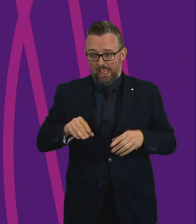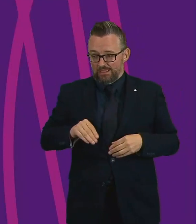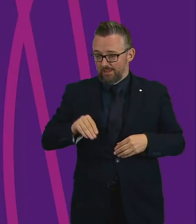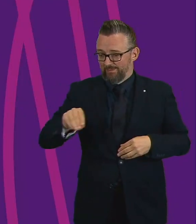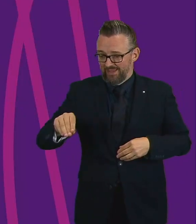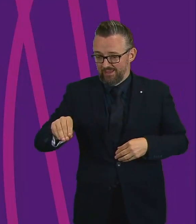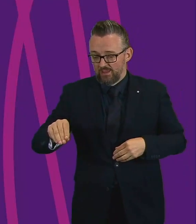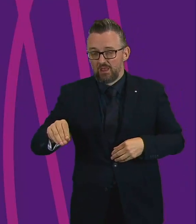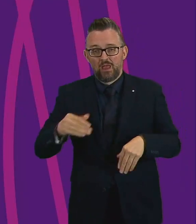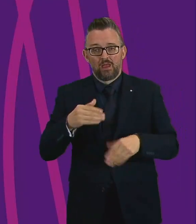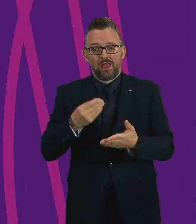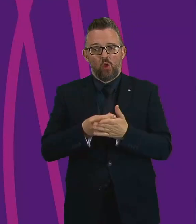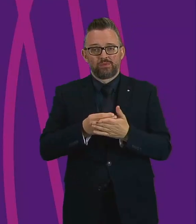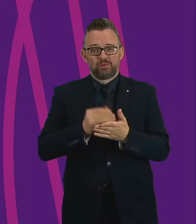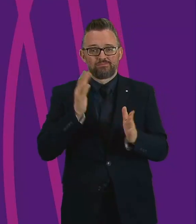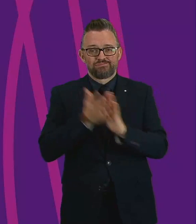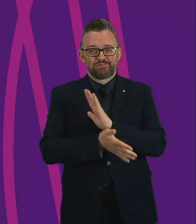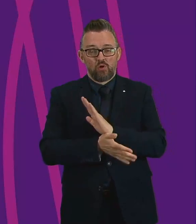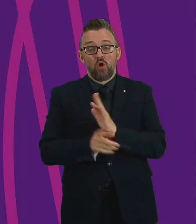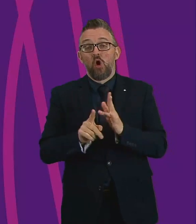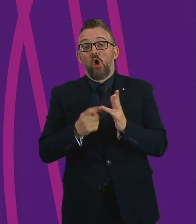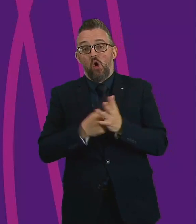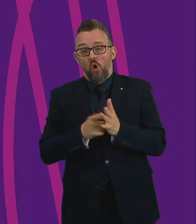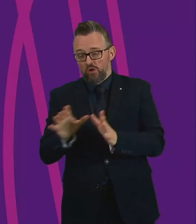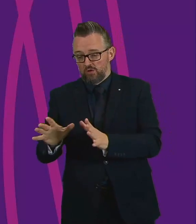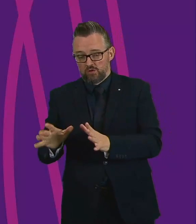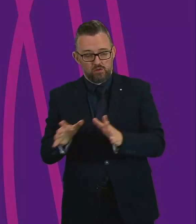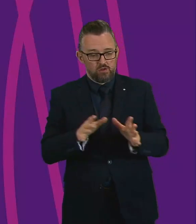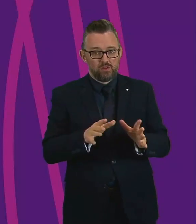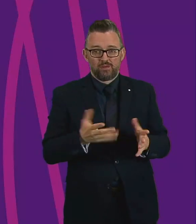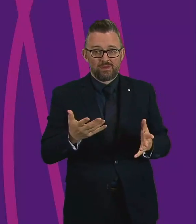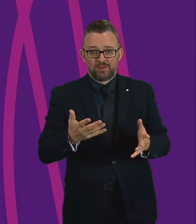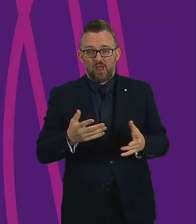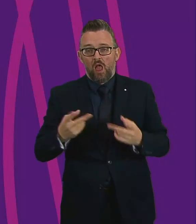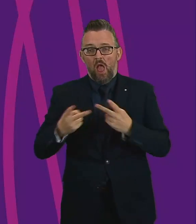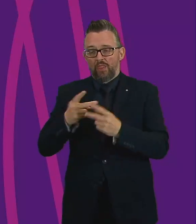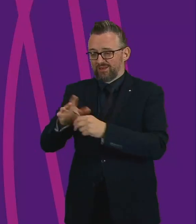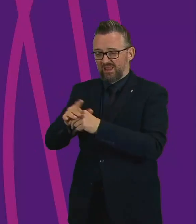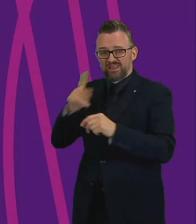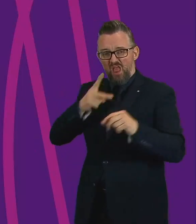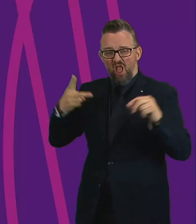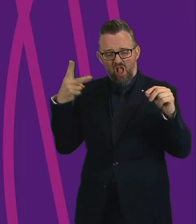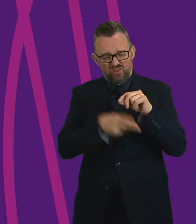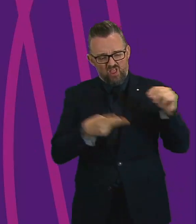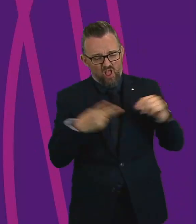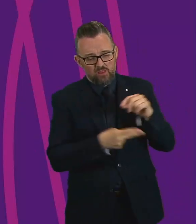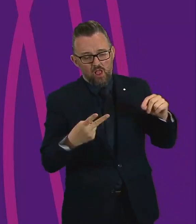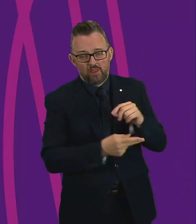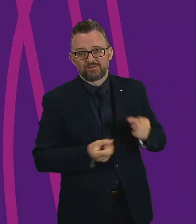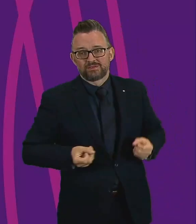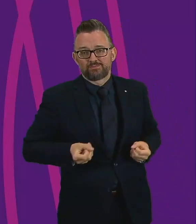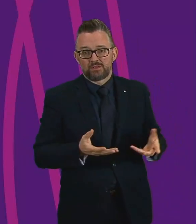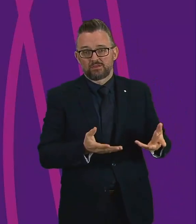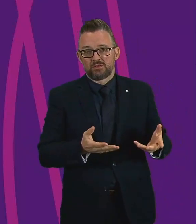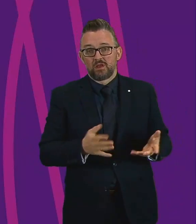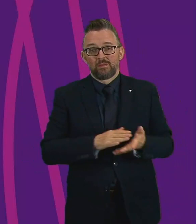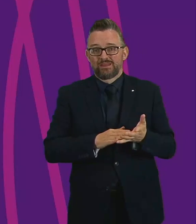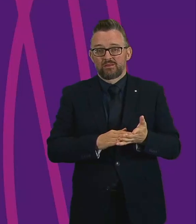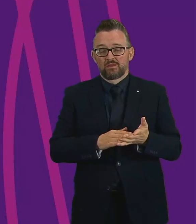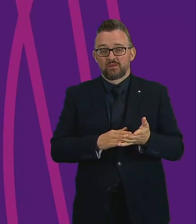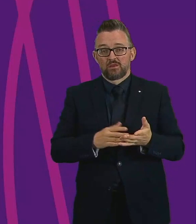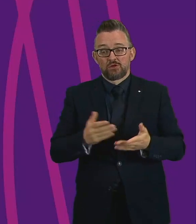harming the economy and recovery, or making deep cuts to other areas of expenditure, which will similarly